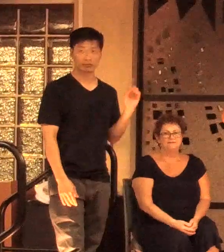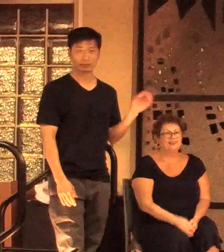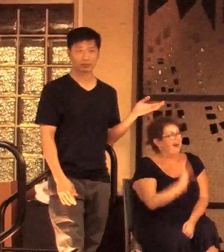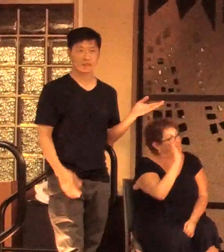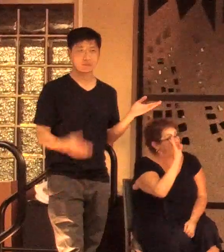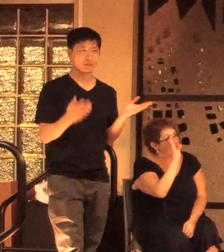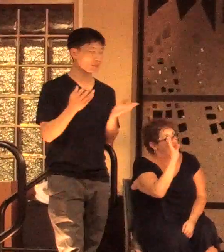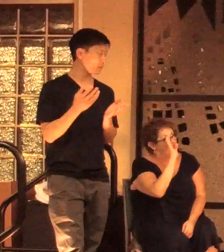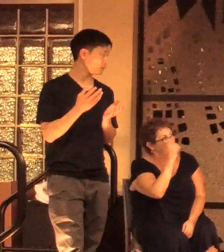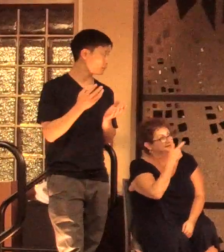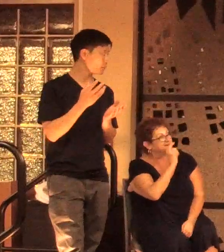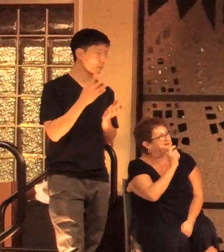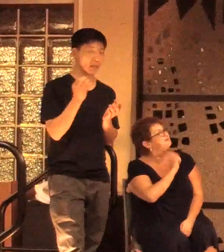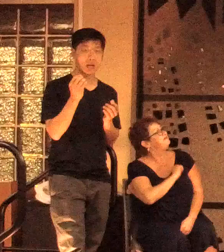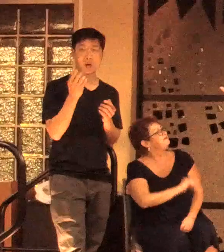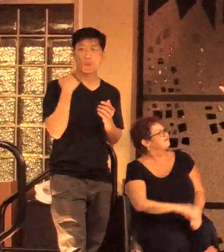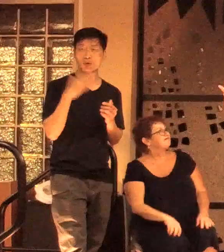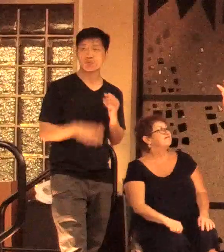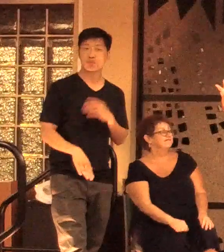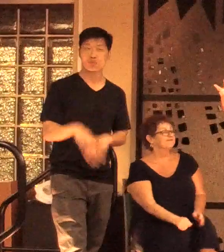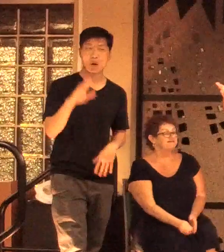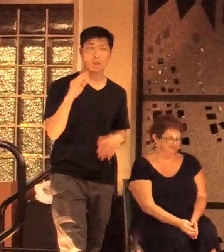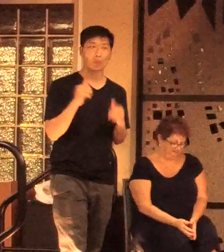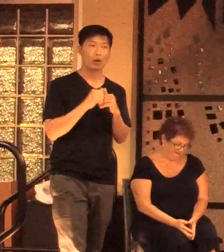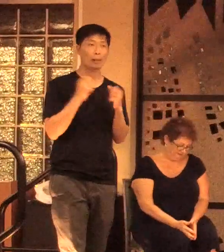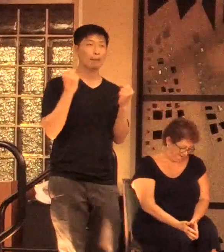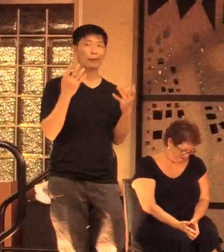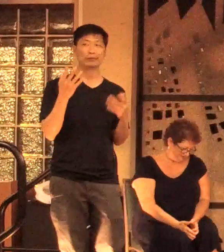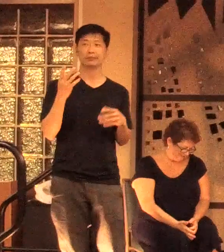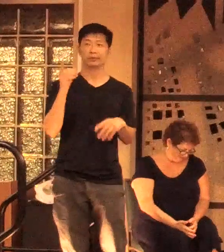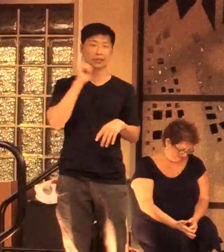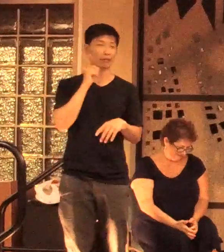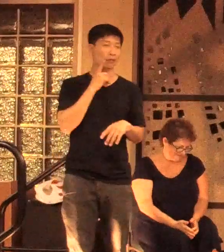And like I said, because we grew up with a lot of deaf